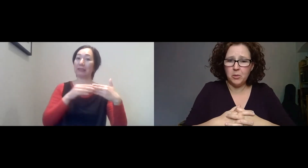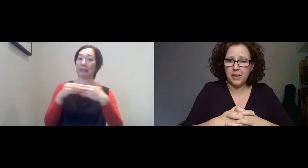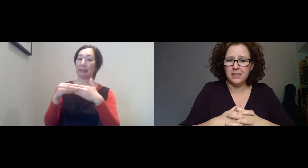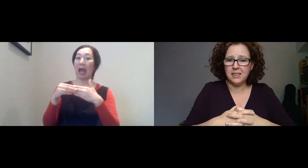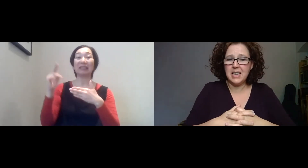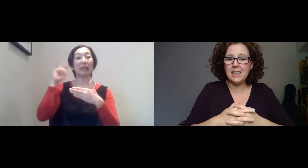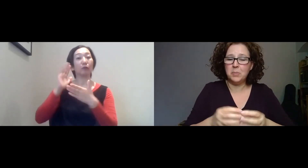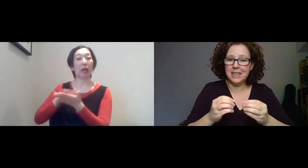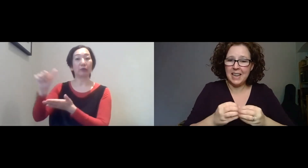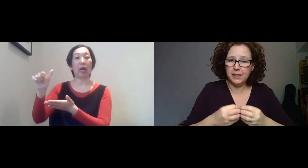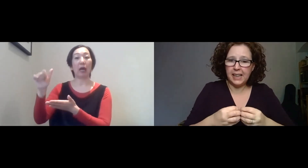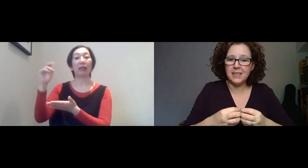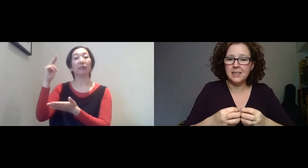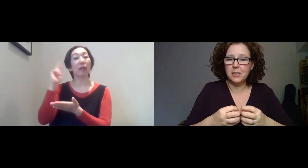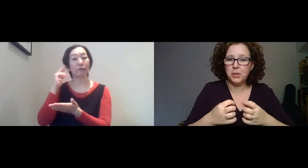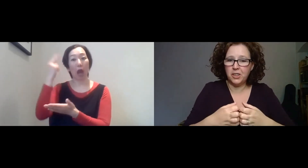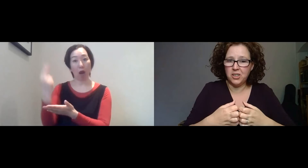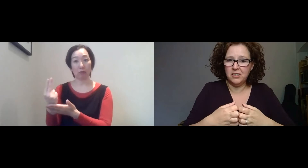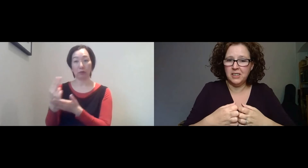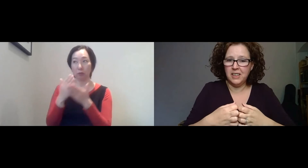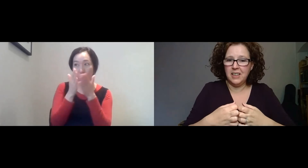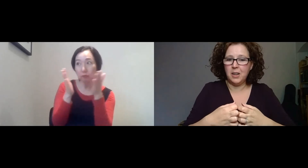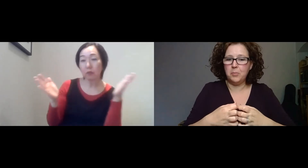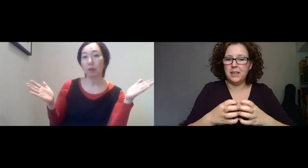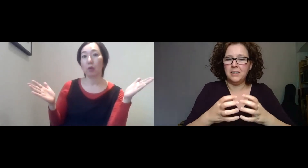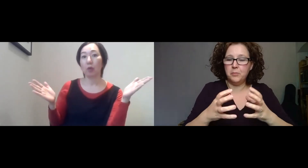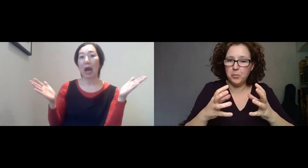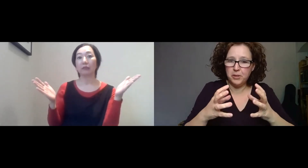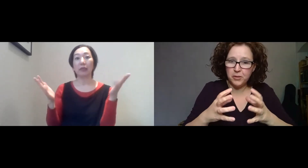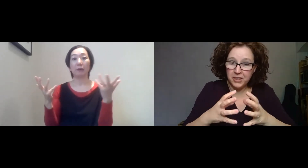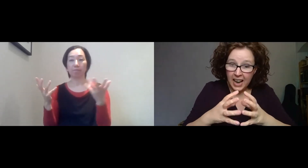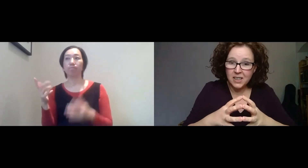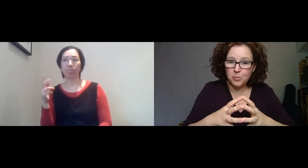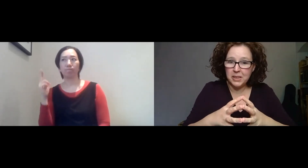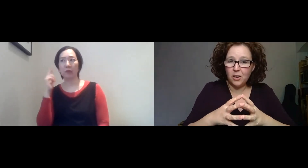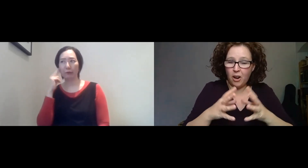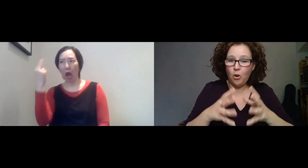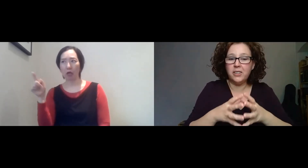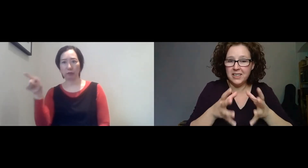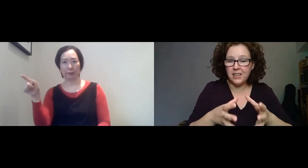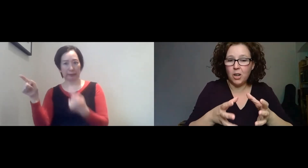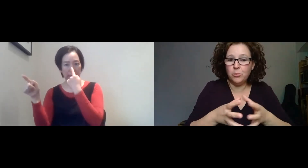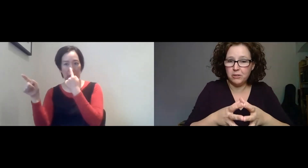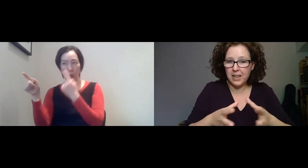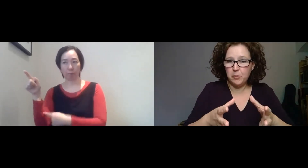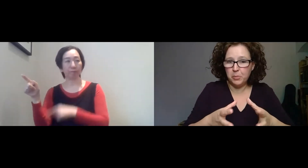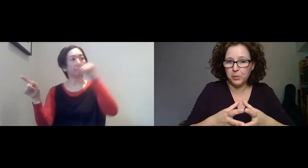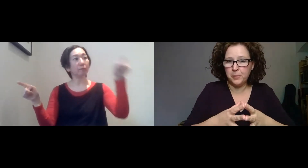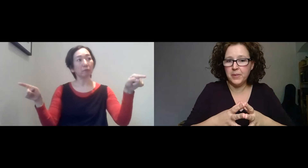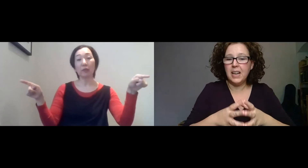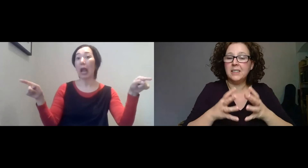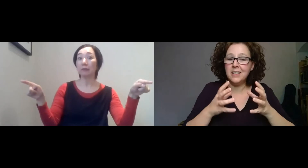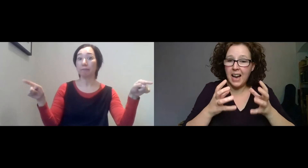very aware that this had to be a deaf-led production. And that had to be honour the culture of deaf